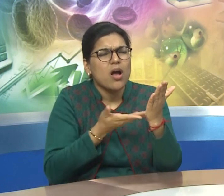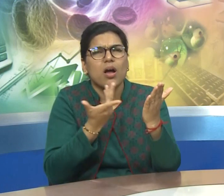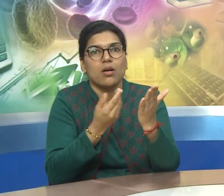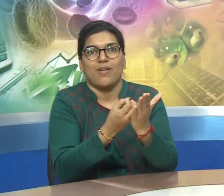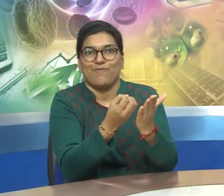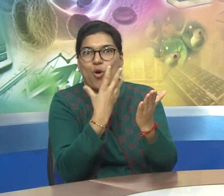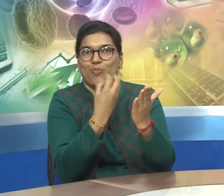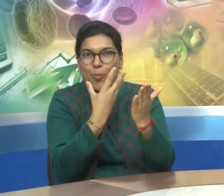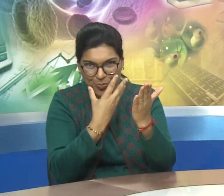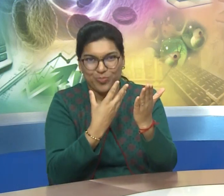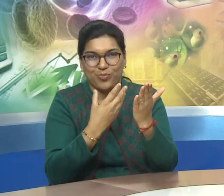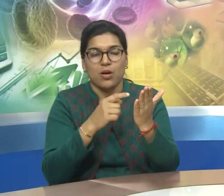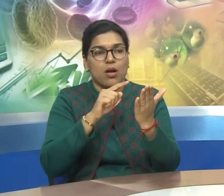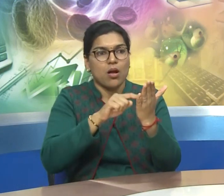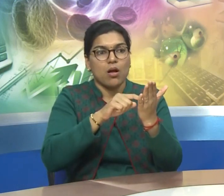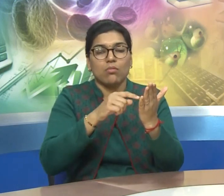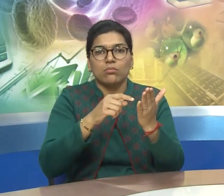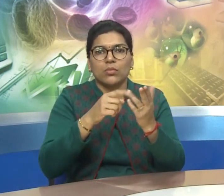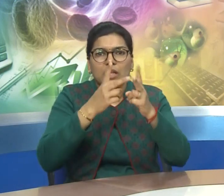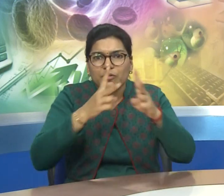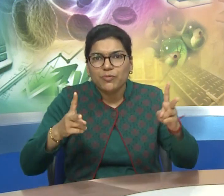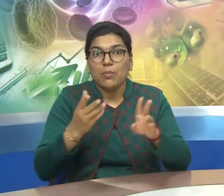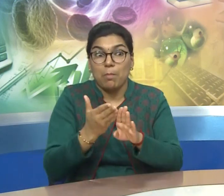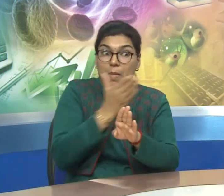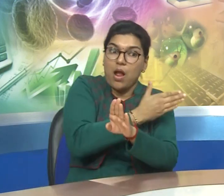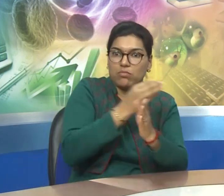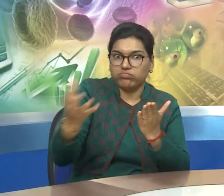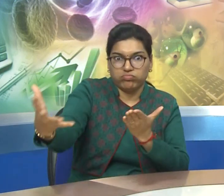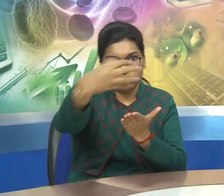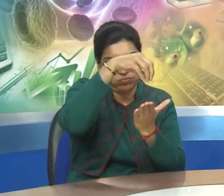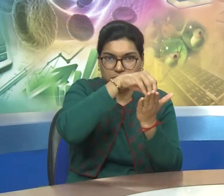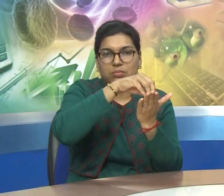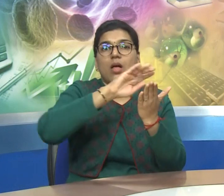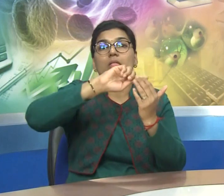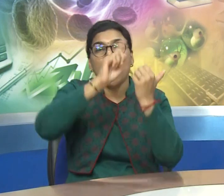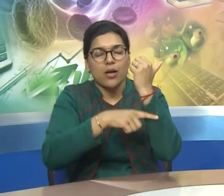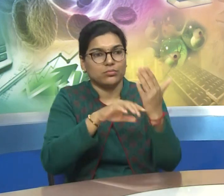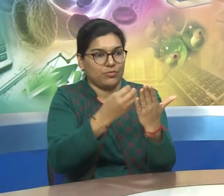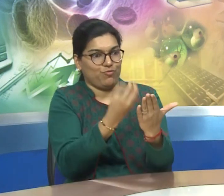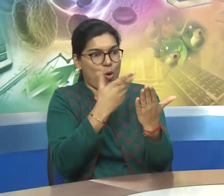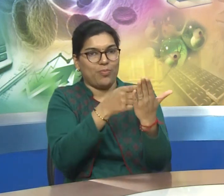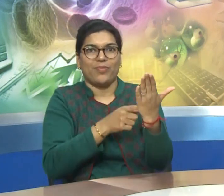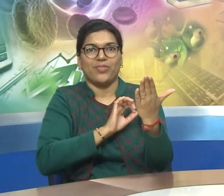little detail. We will discuss about the catalog in points.